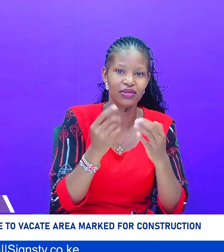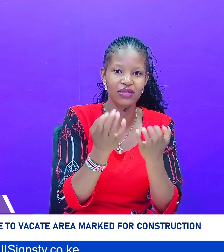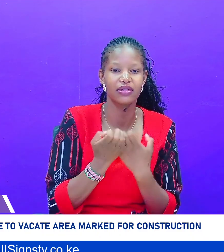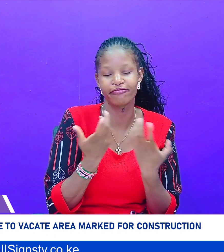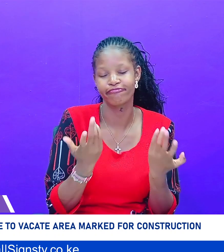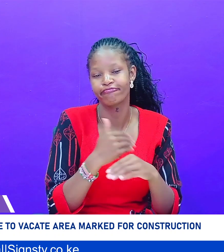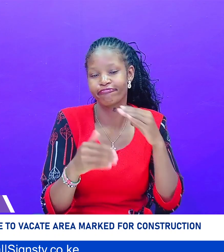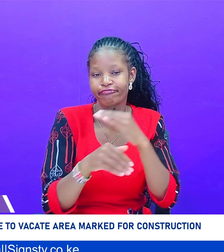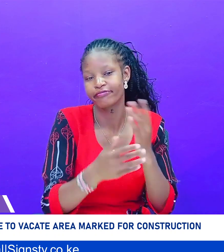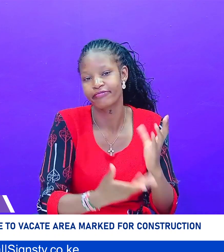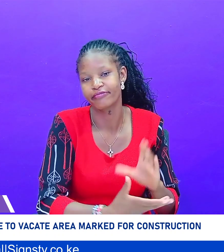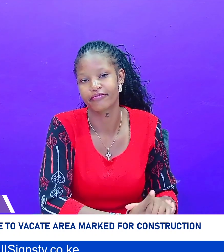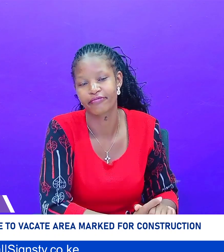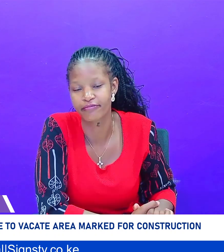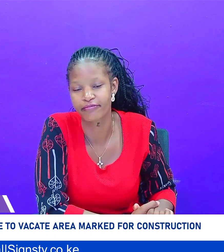been constructed.